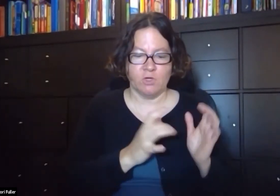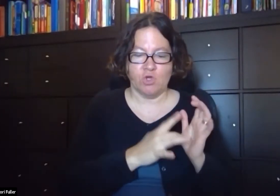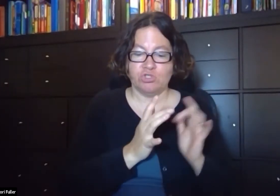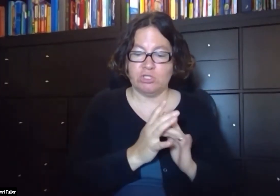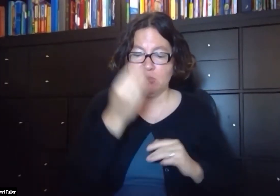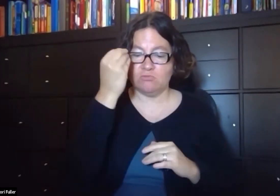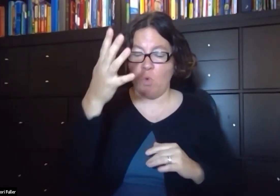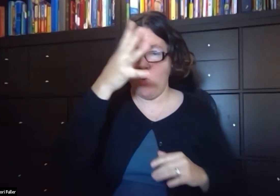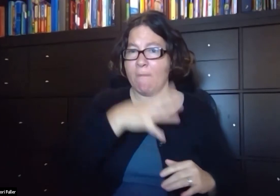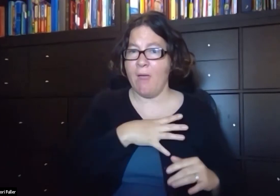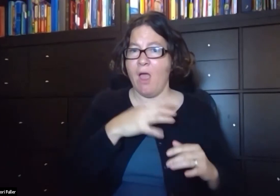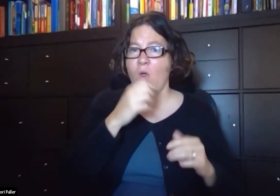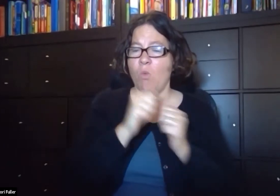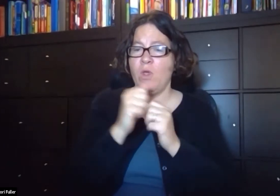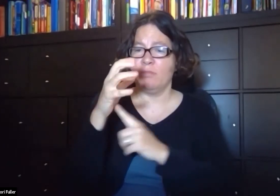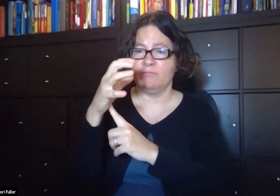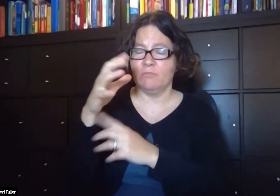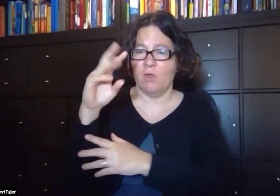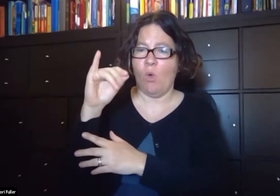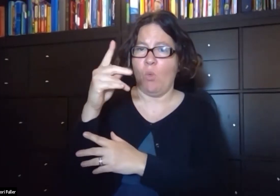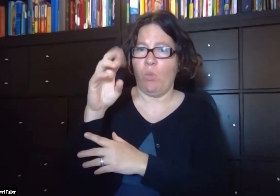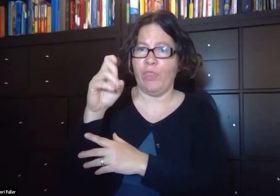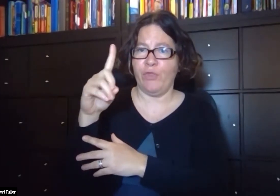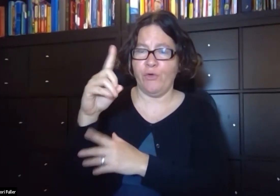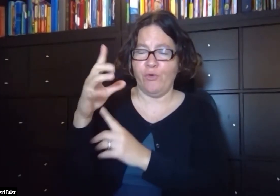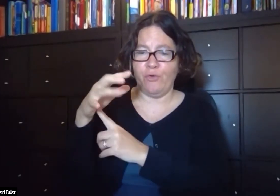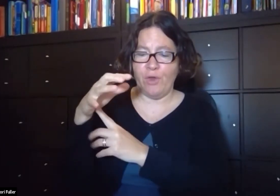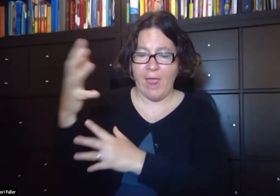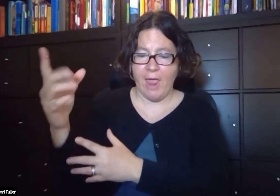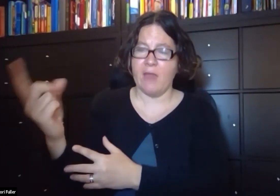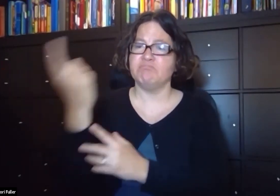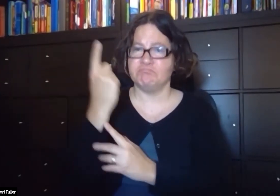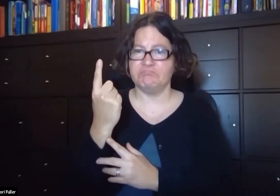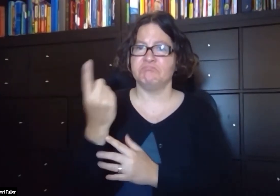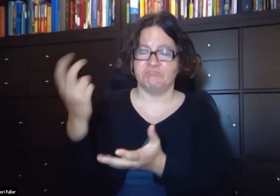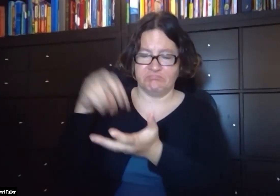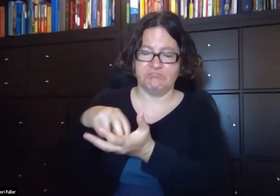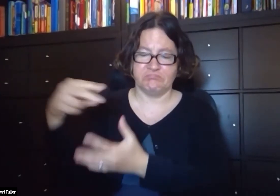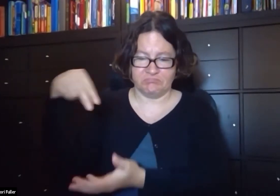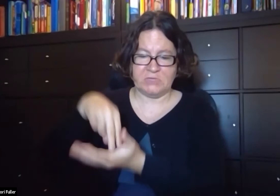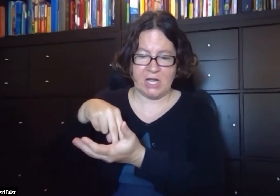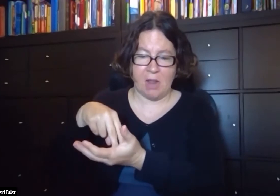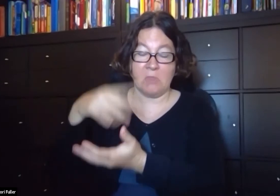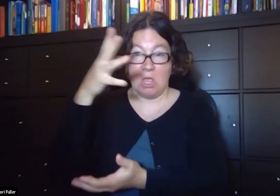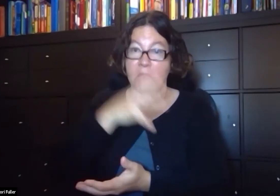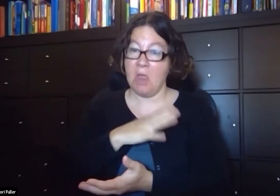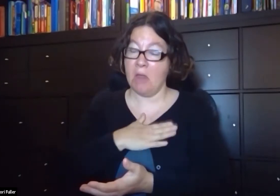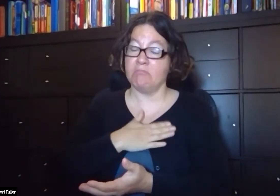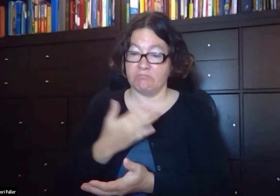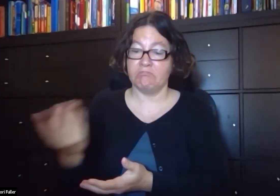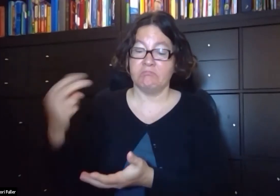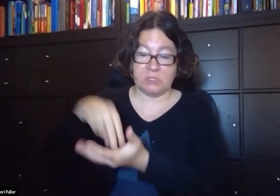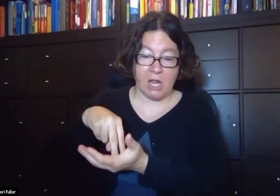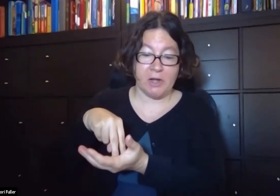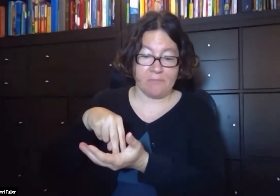Jesus knew their thoughts. So he said to the man with the withered hand, "Get up and